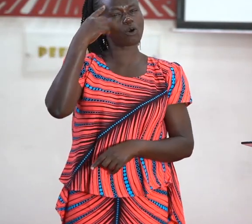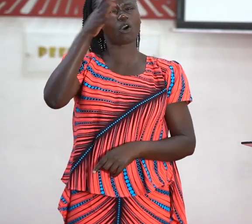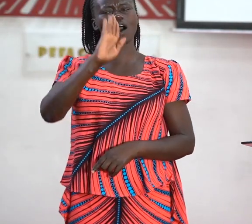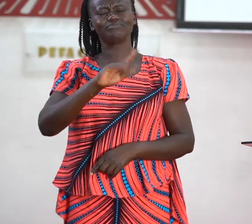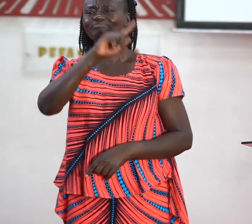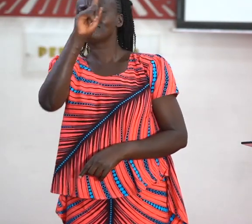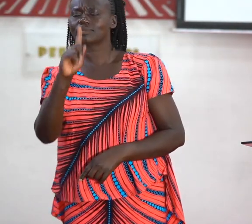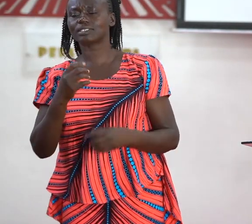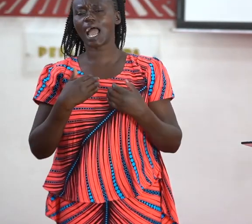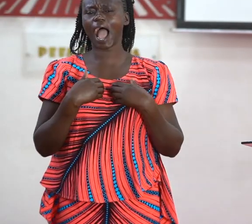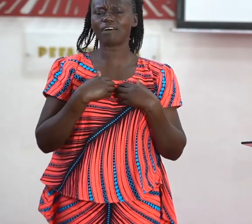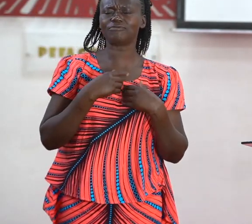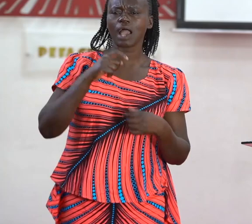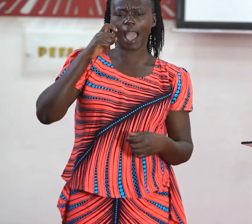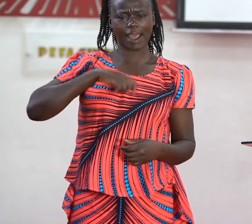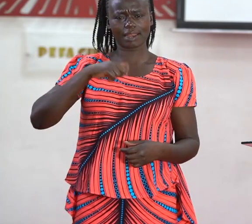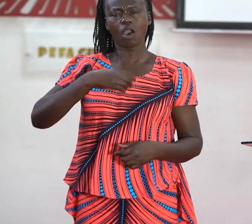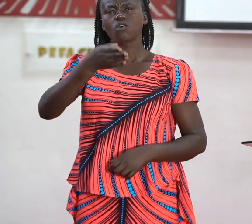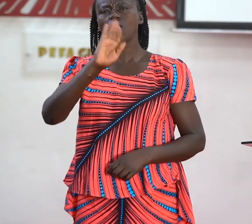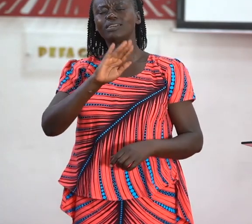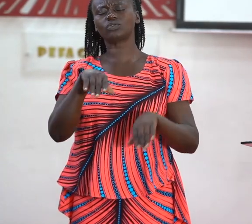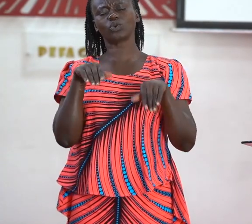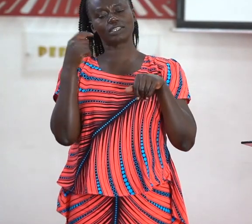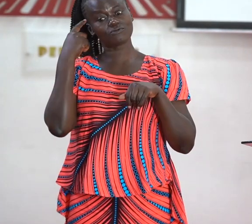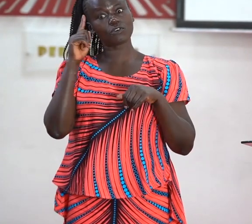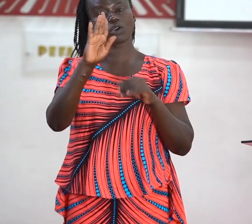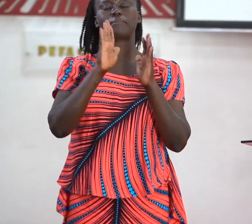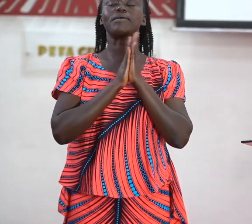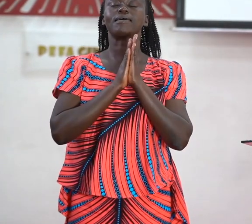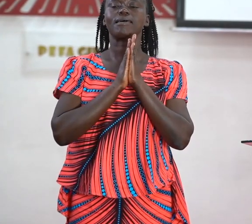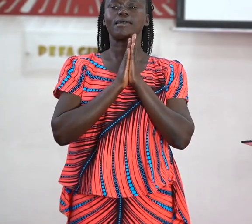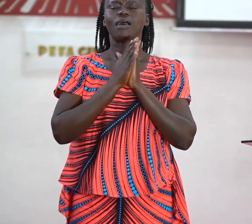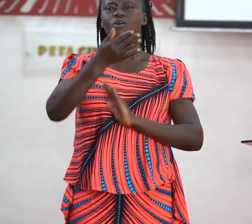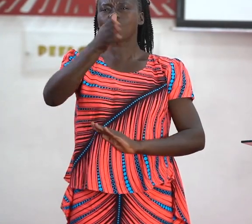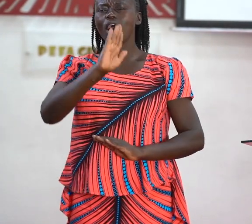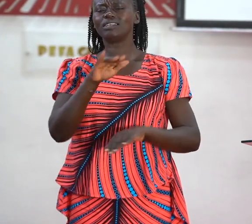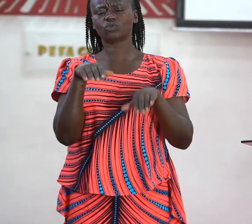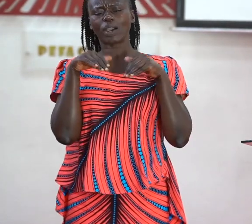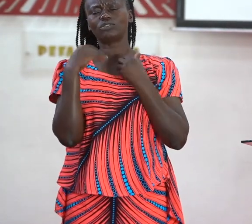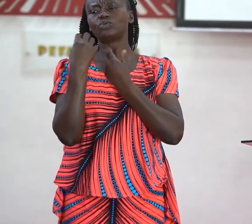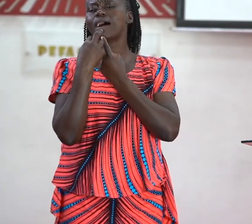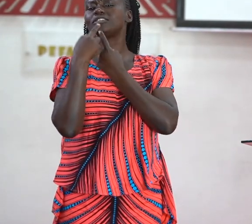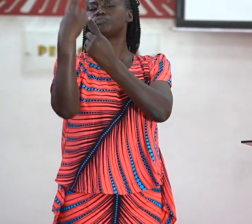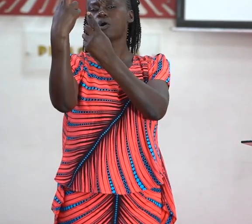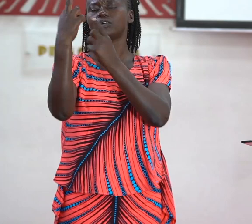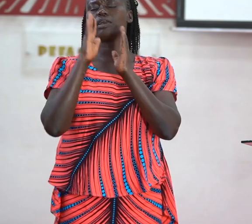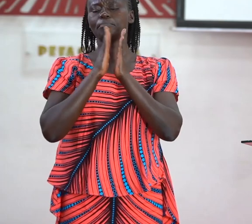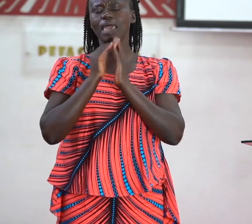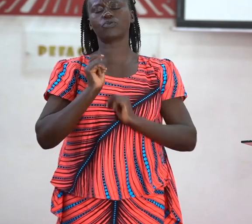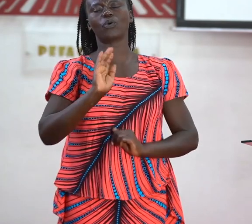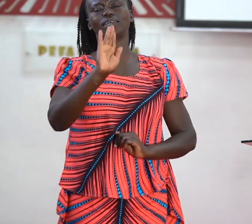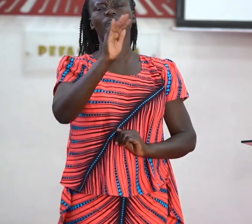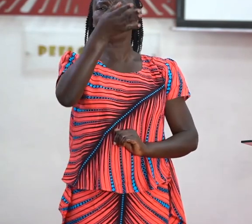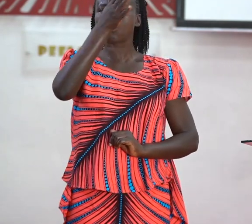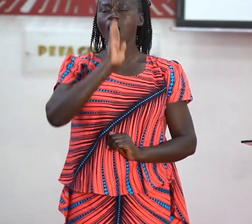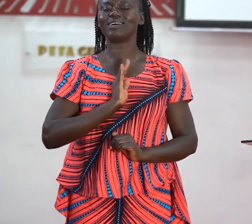need? God is waiting to hear your prayer. God is waiting to answer your prayer. God is